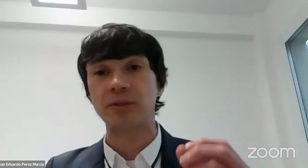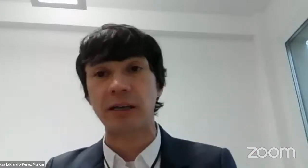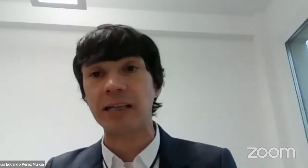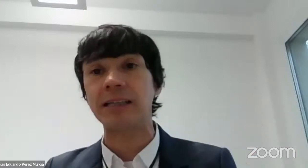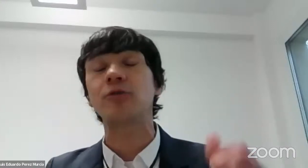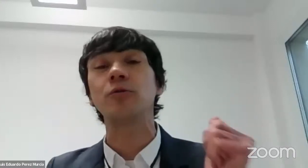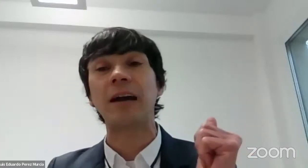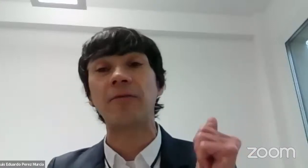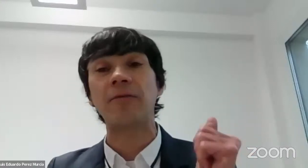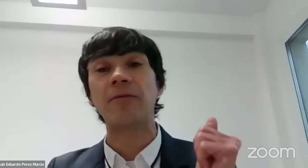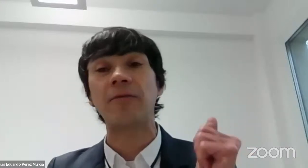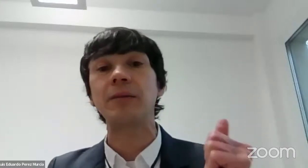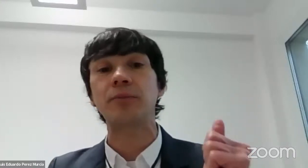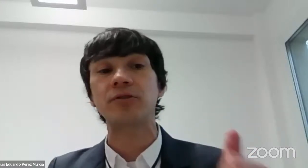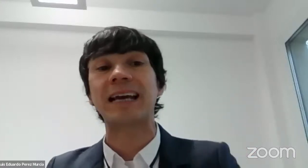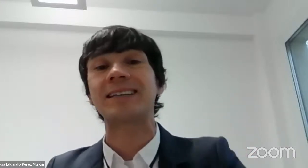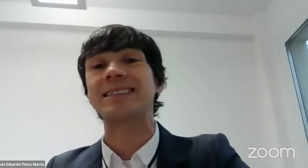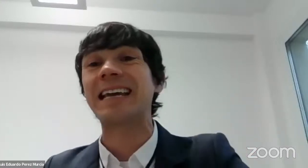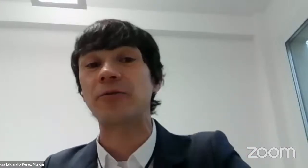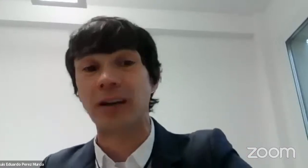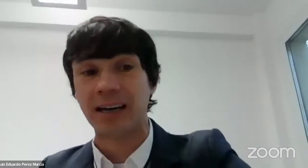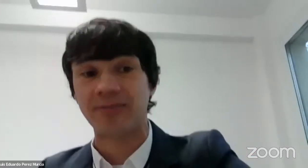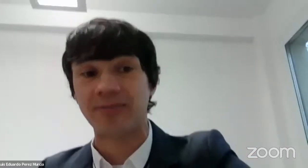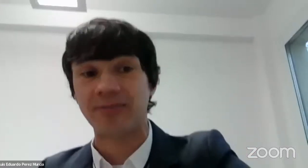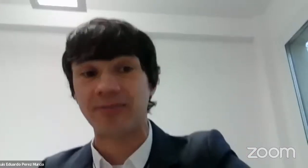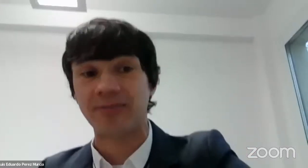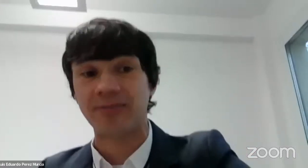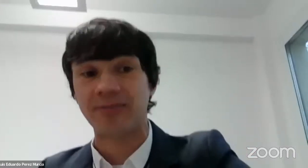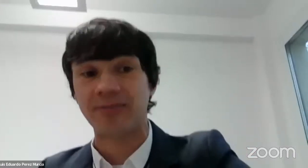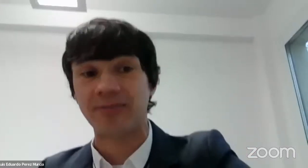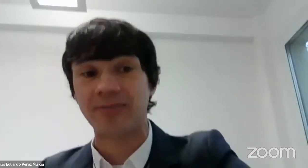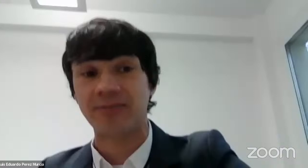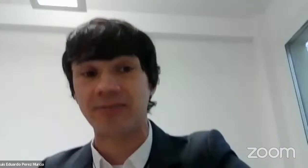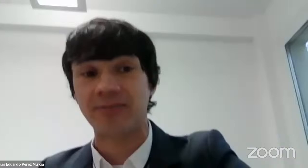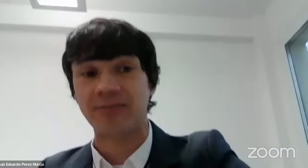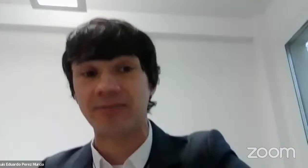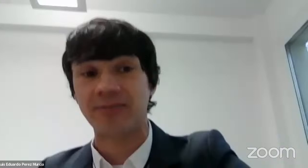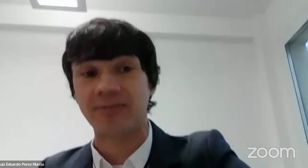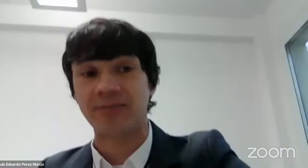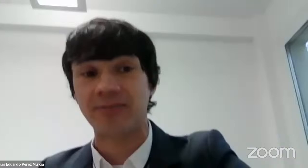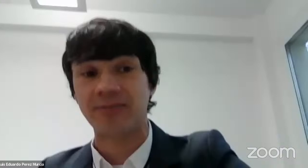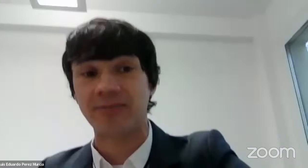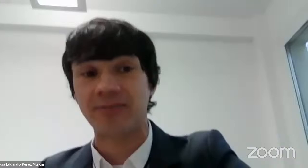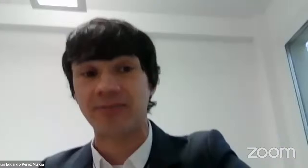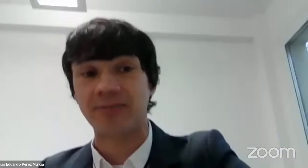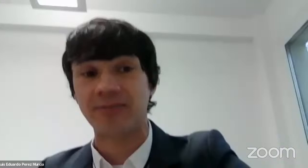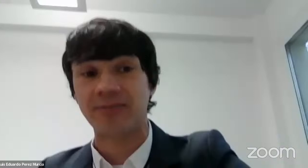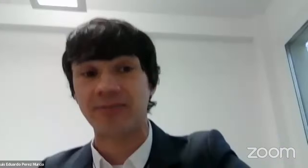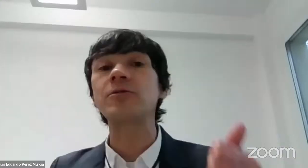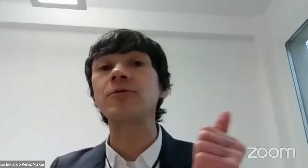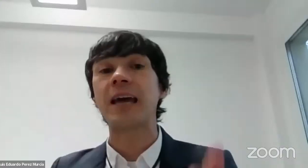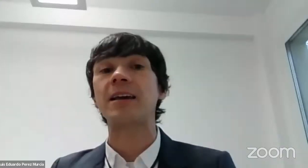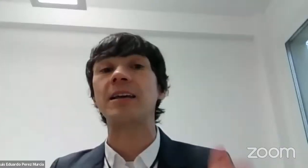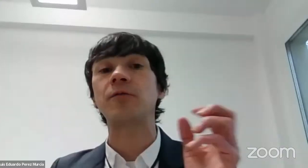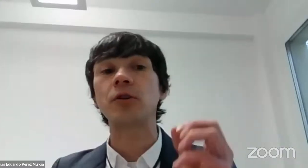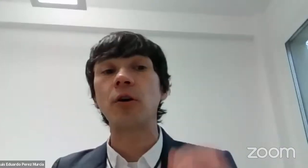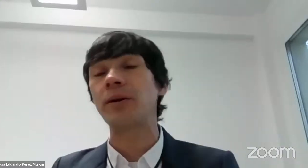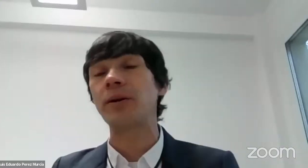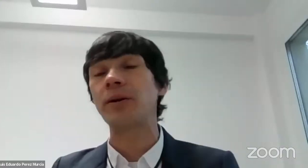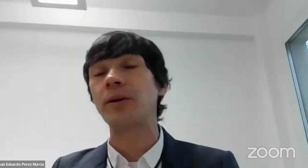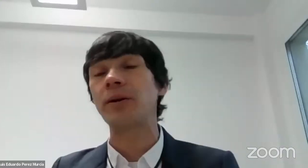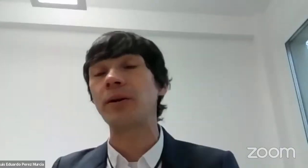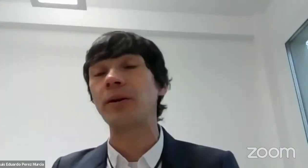very responsibility to effectively protect their rights. In the specific field of education, the call today is